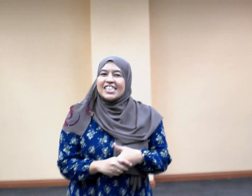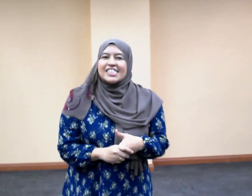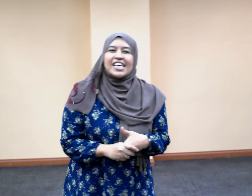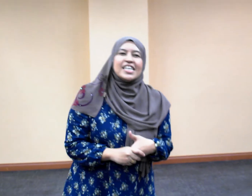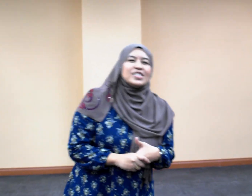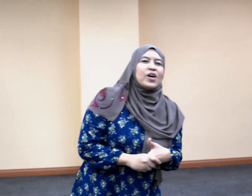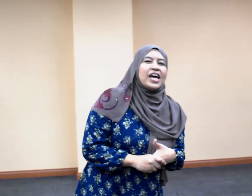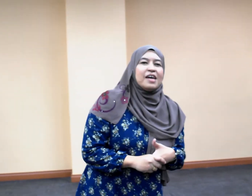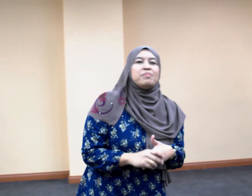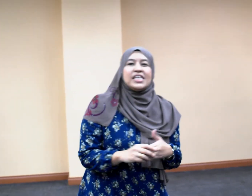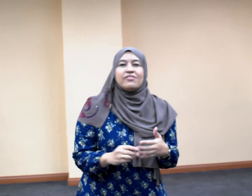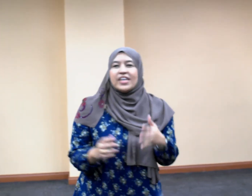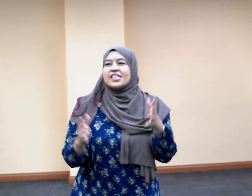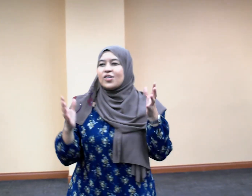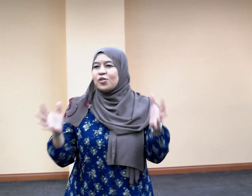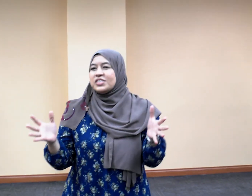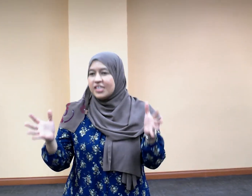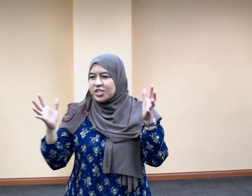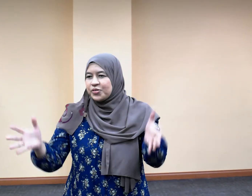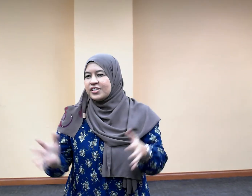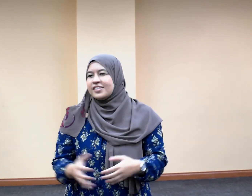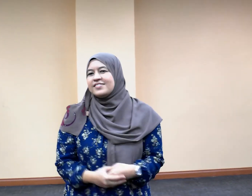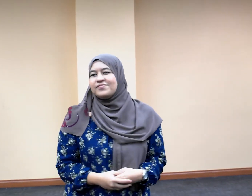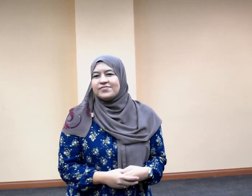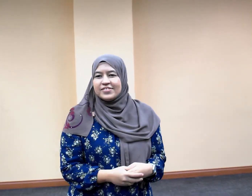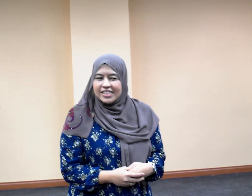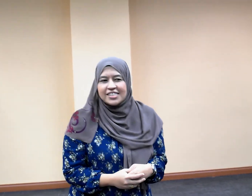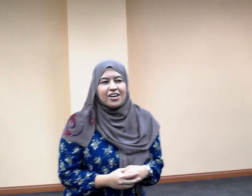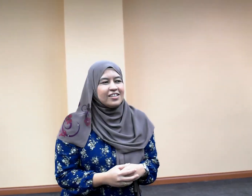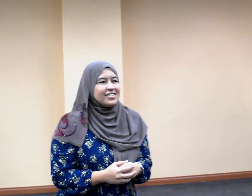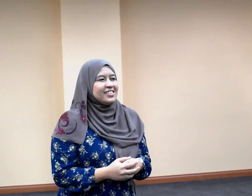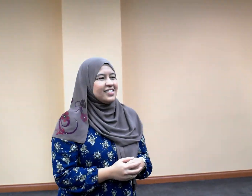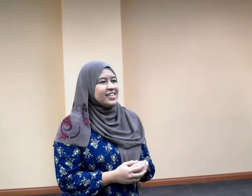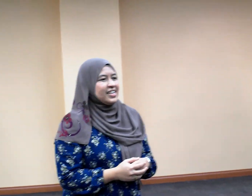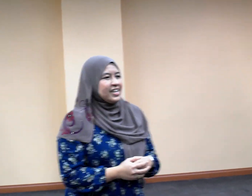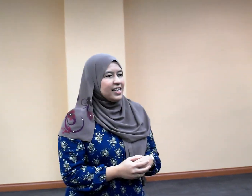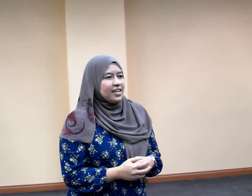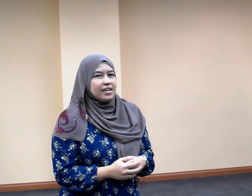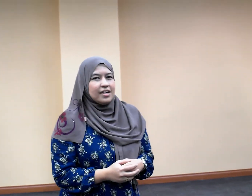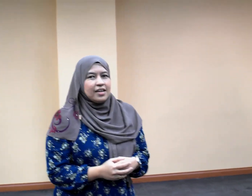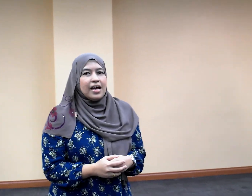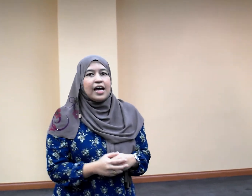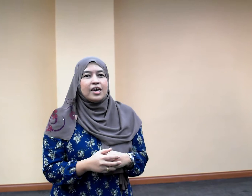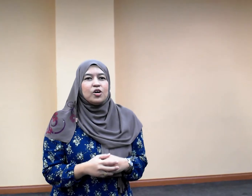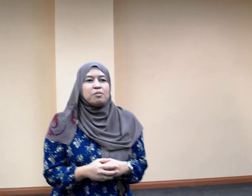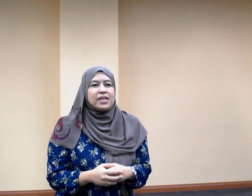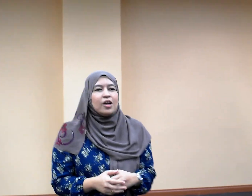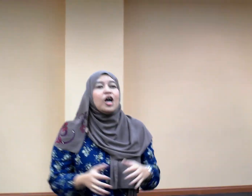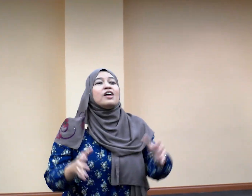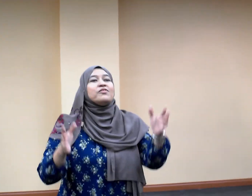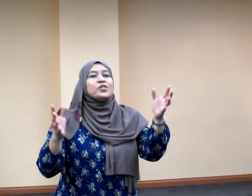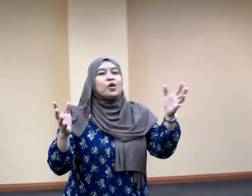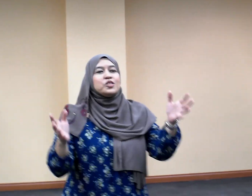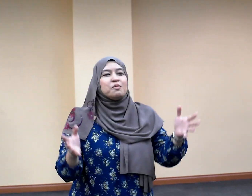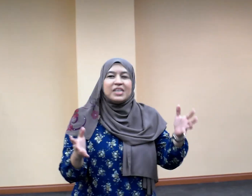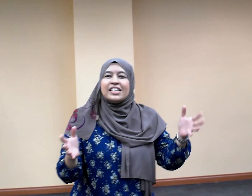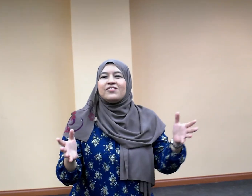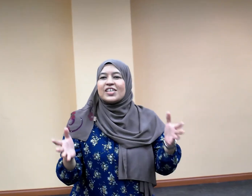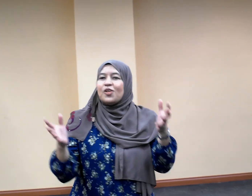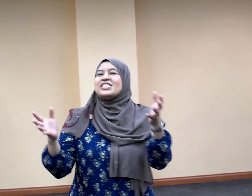That's why I believe that the ghost is real I hope I hope that all of you also believe the ghost